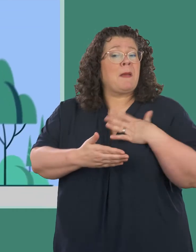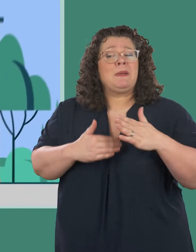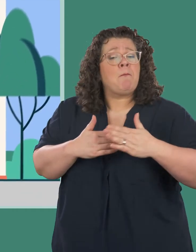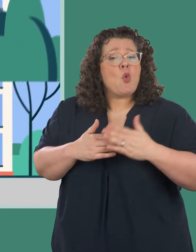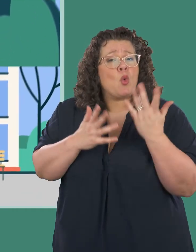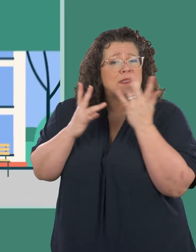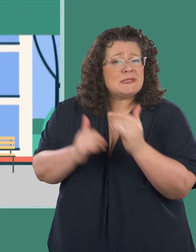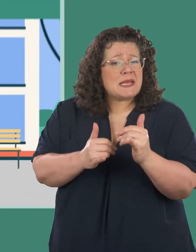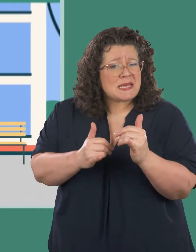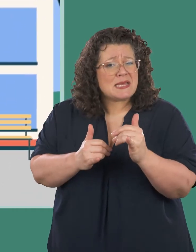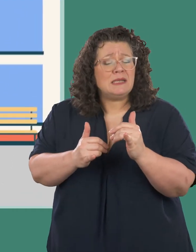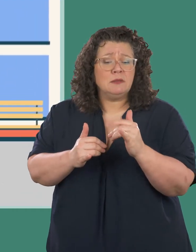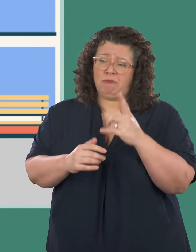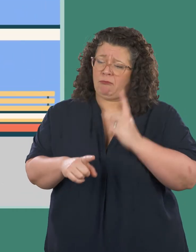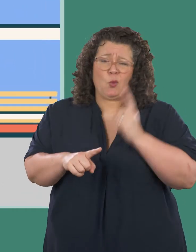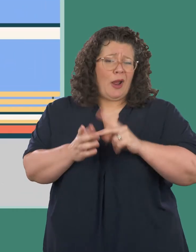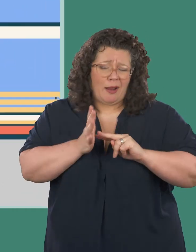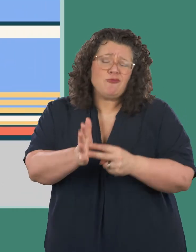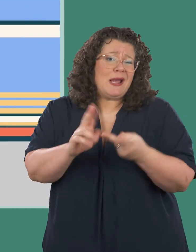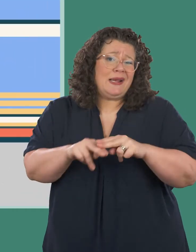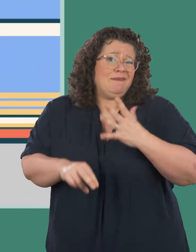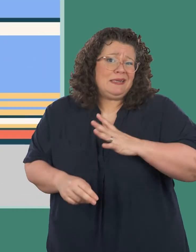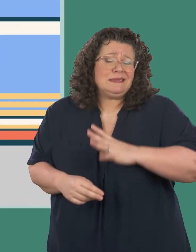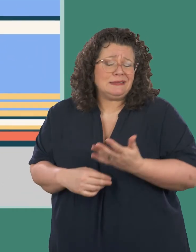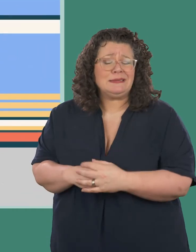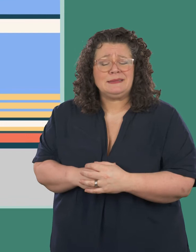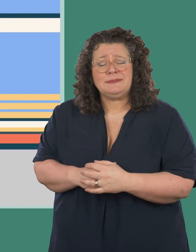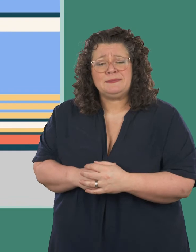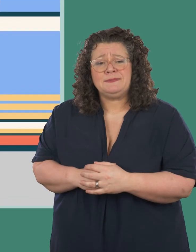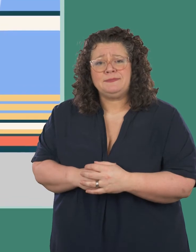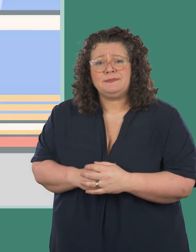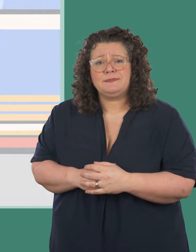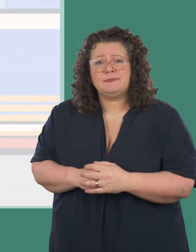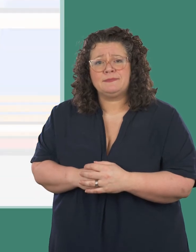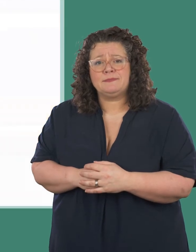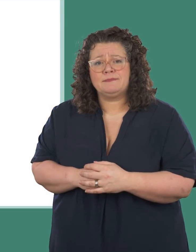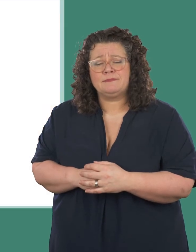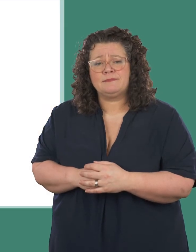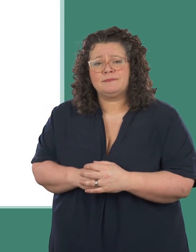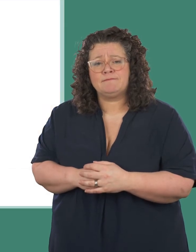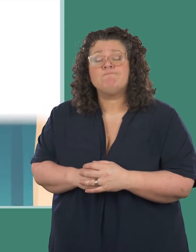Some babies will need more tests. These will be arranged quickly if needed.